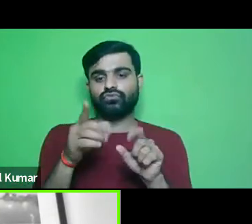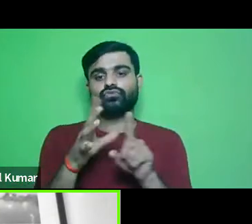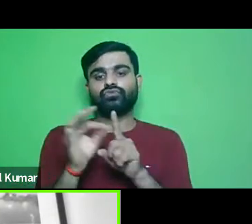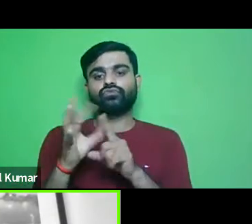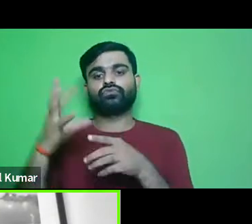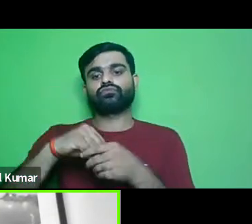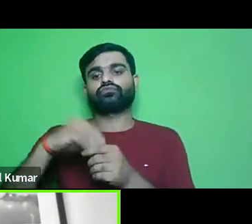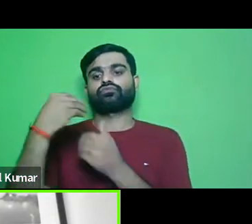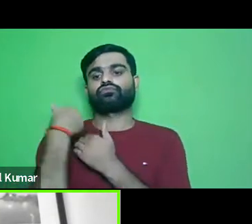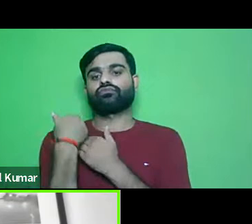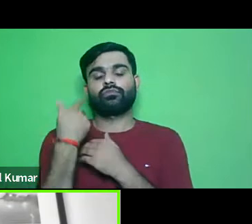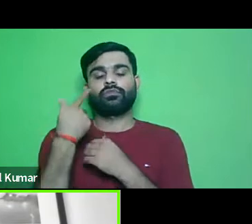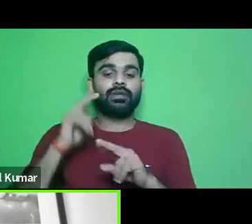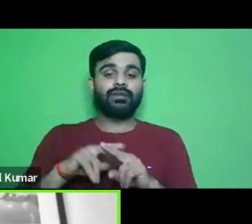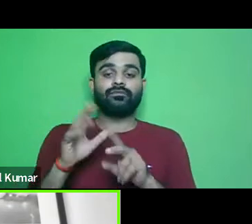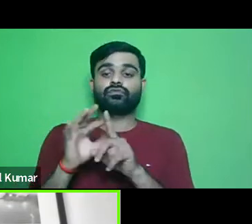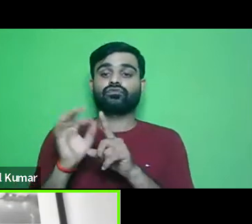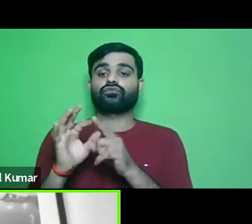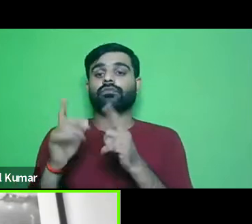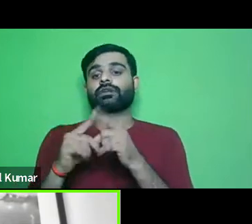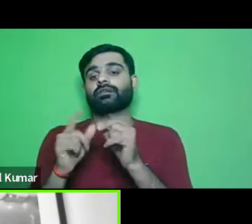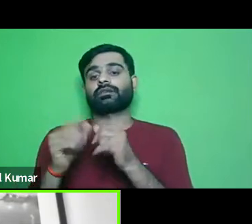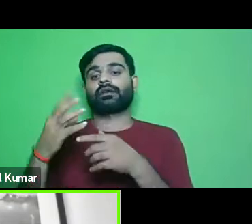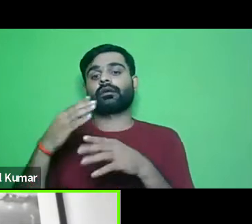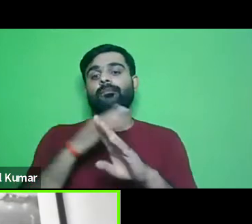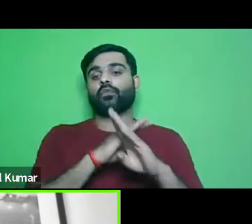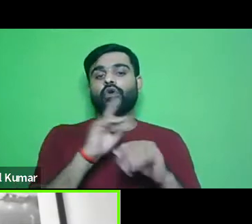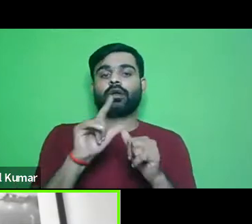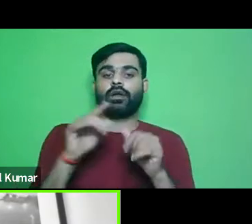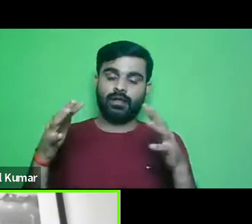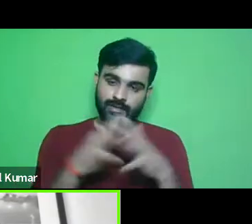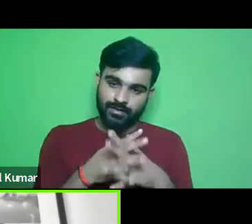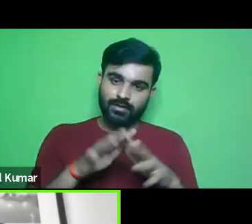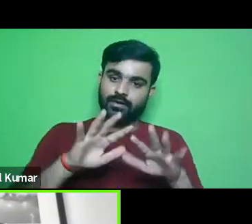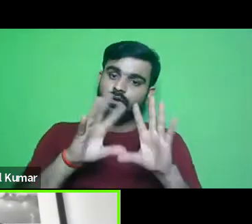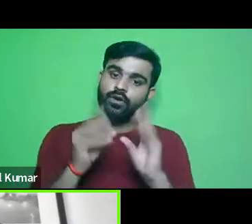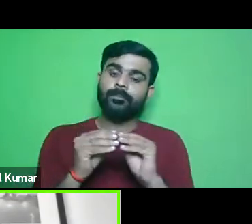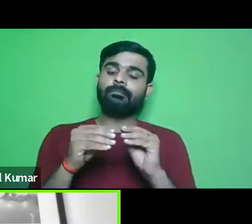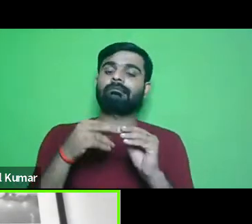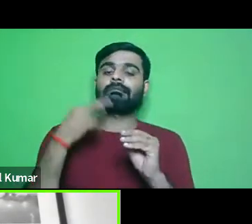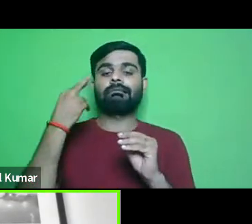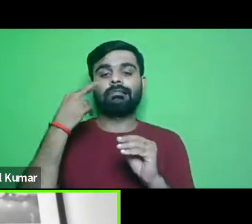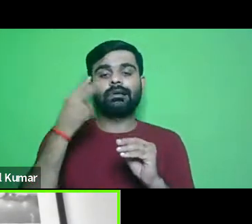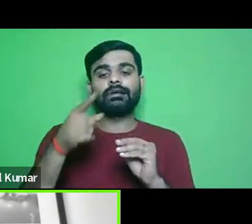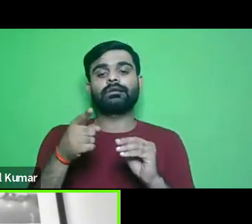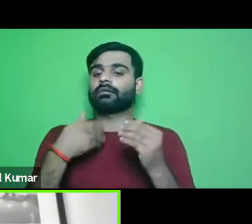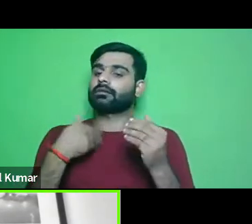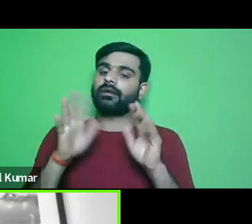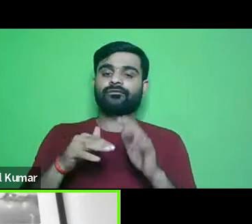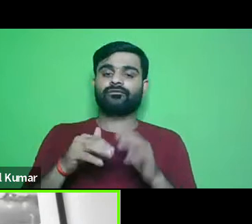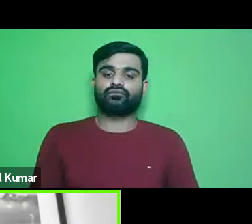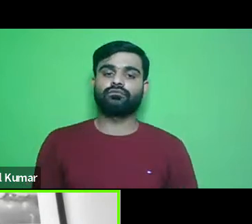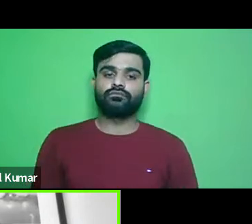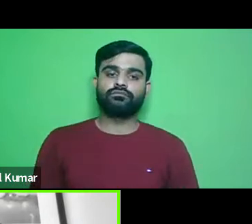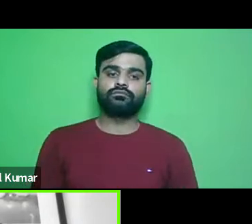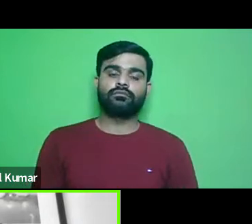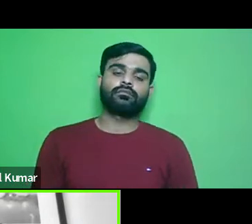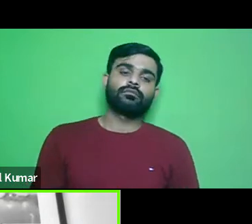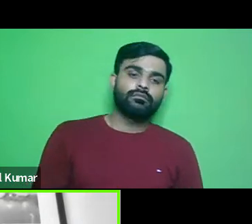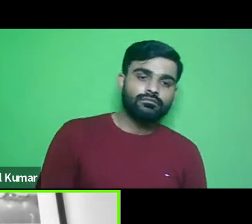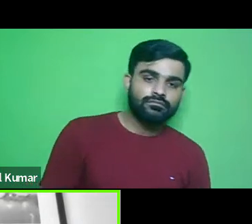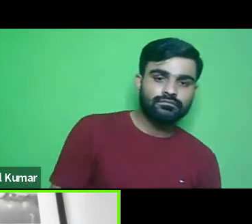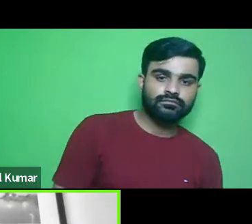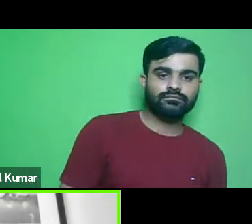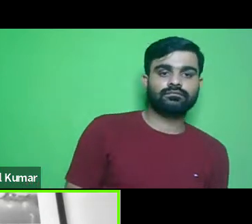someone accountable for if we had a good data protection law, and like it's all the more reason that we have it.